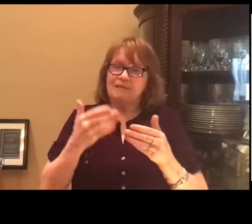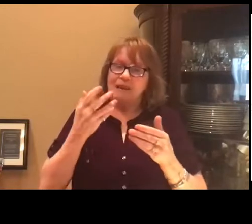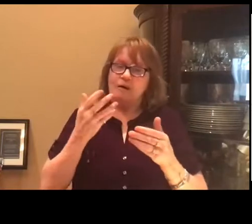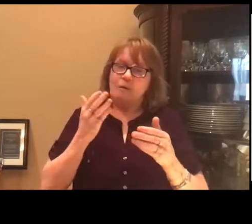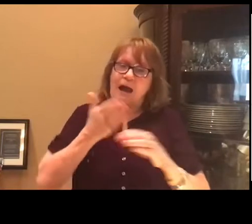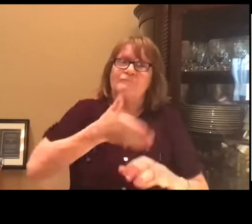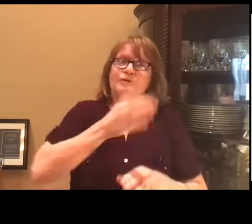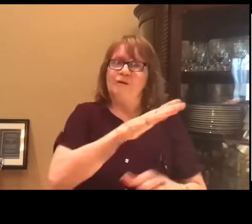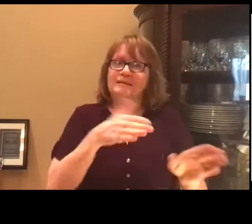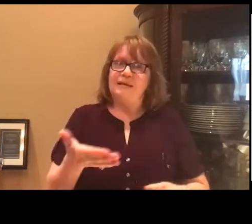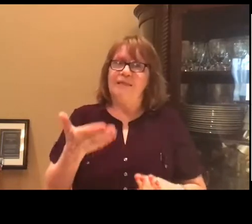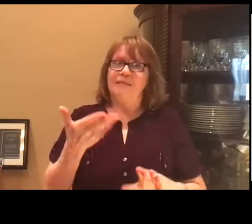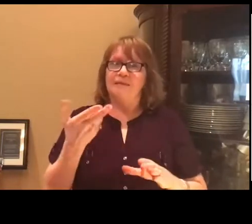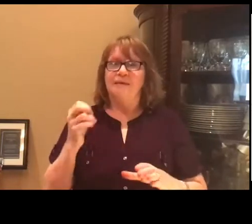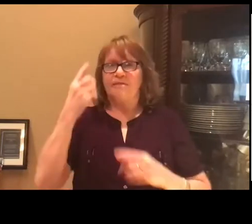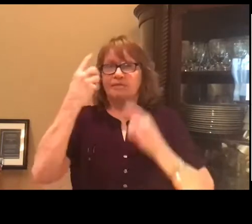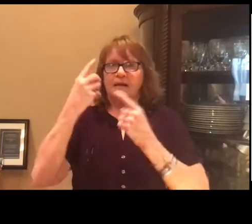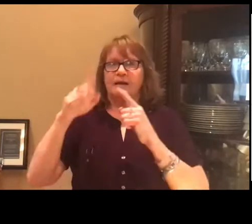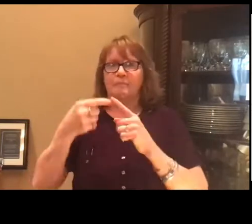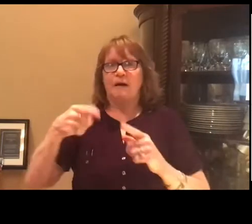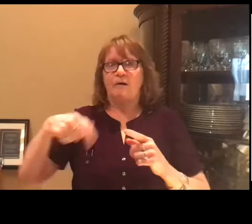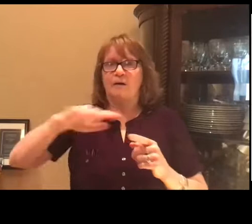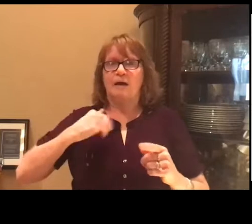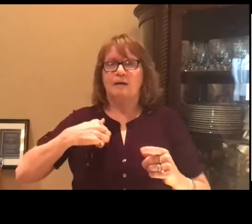I thank him for that, and